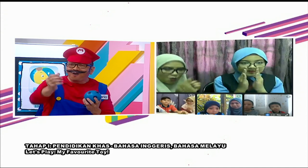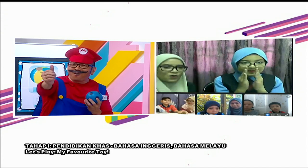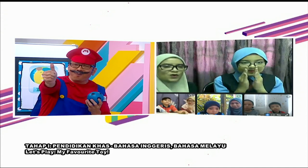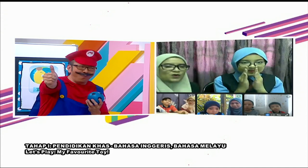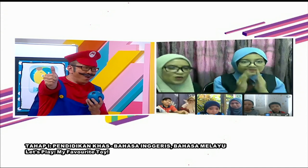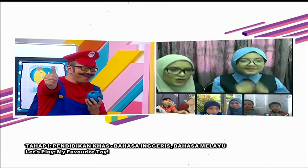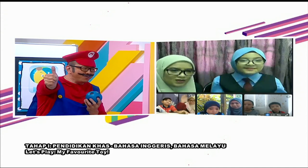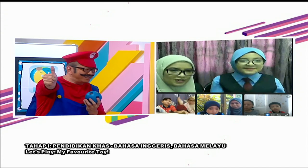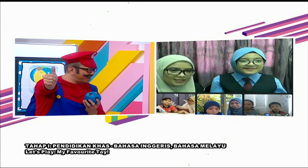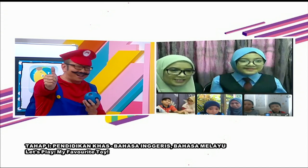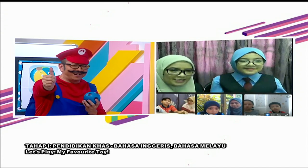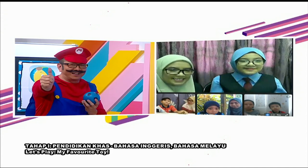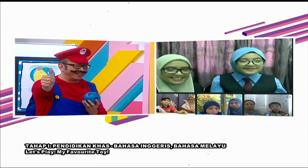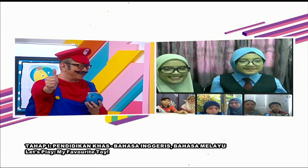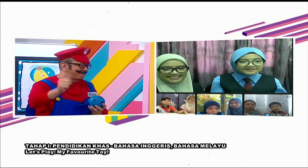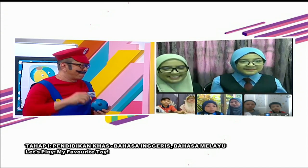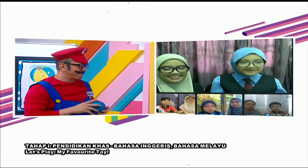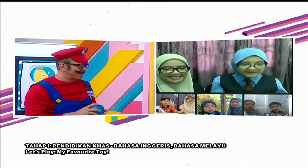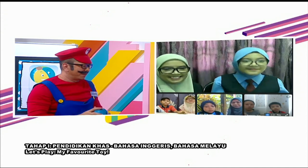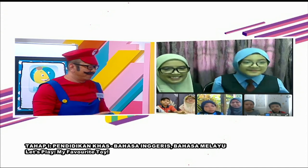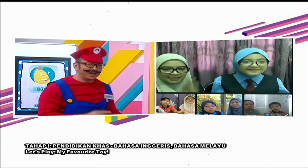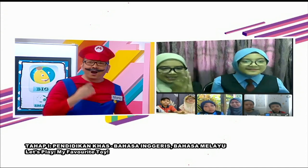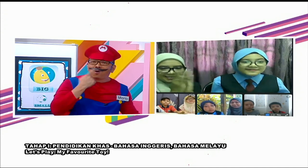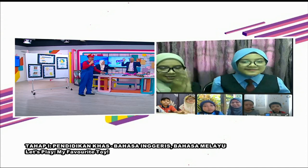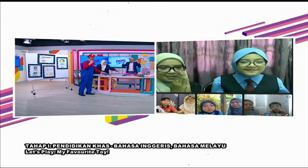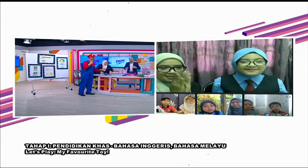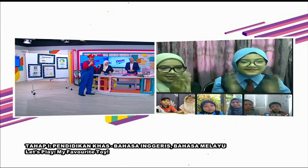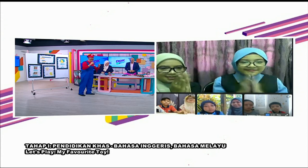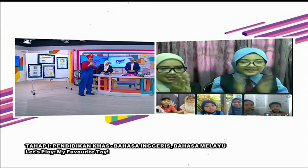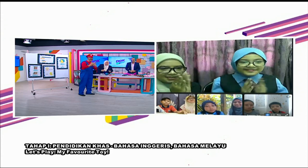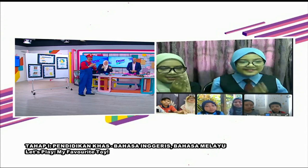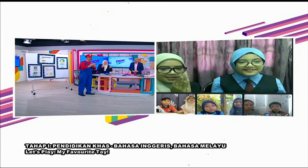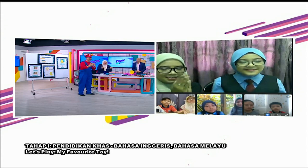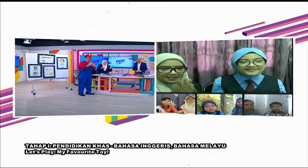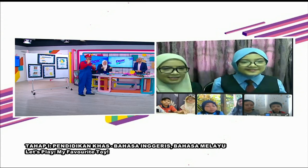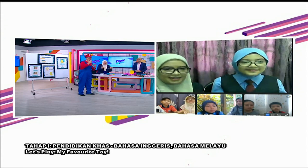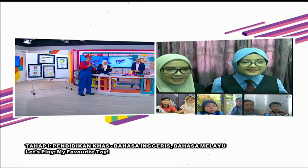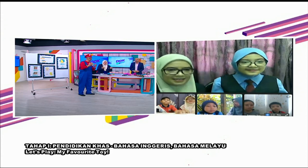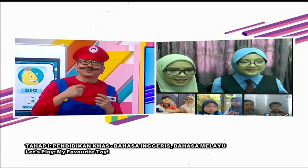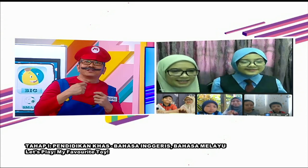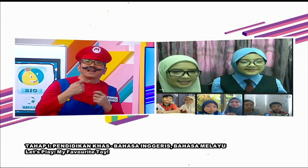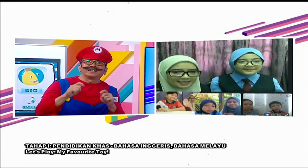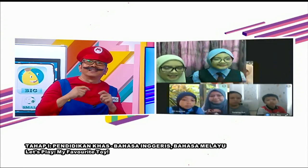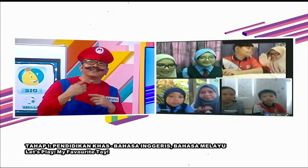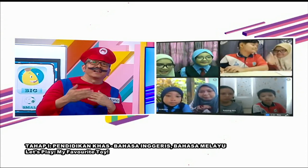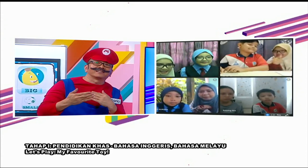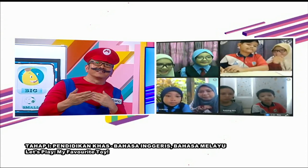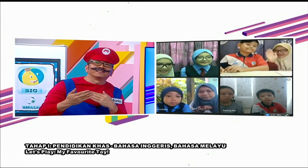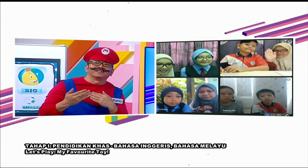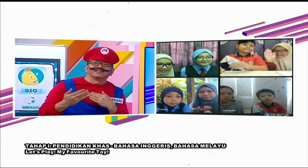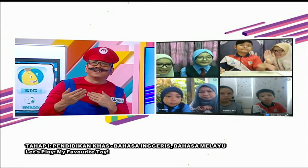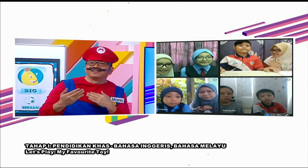small ball. Good job. Well done. Okay. Who want to try next? Yeah. Who want to try